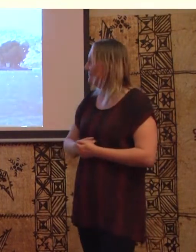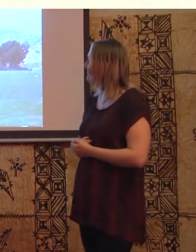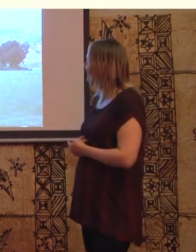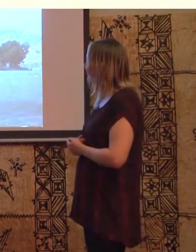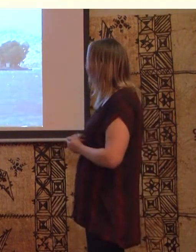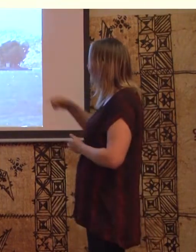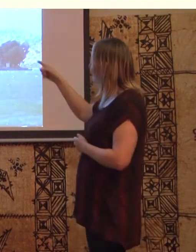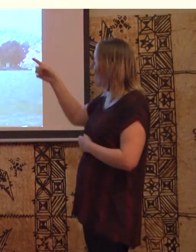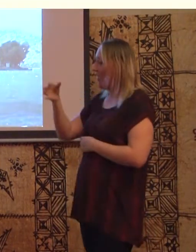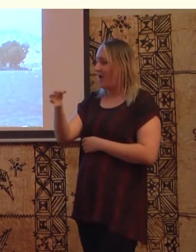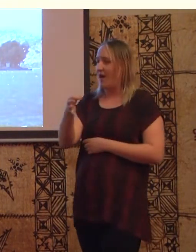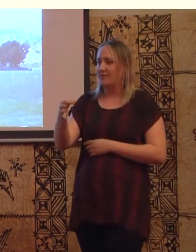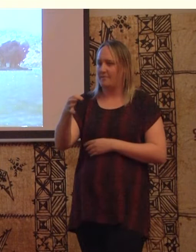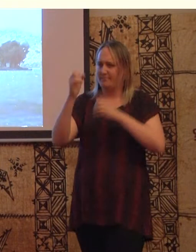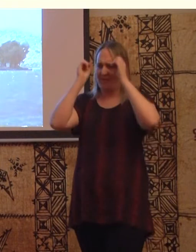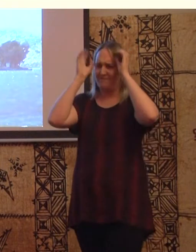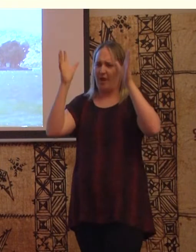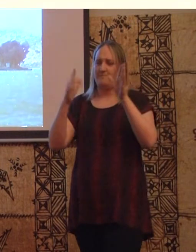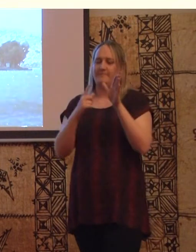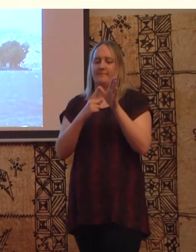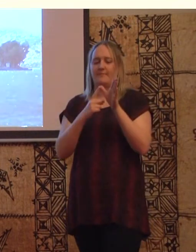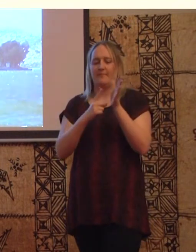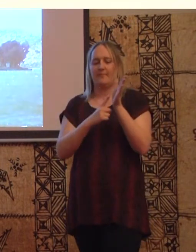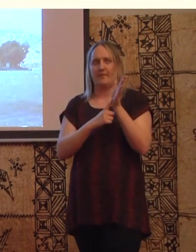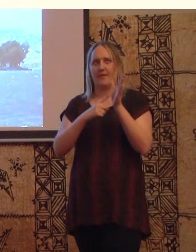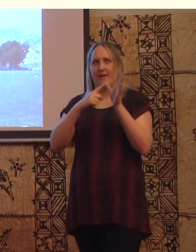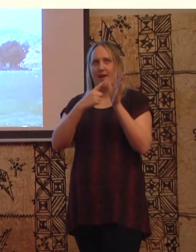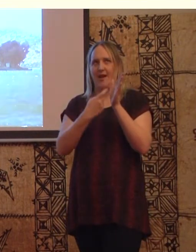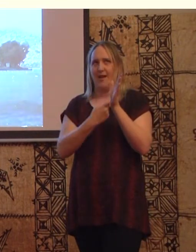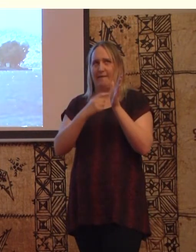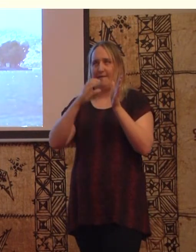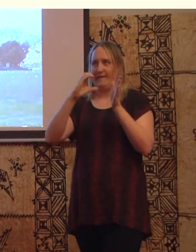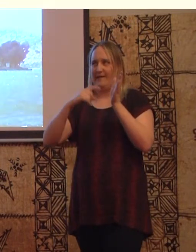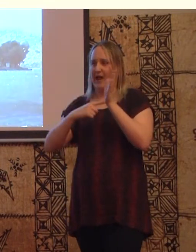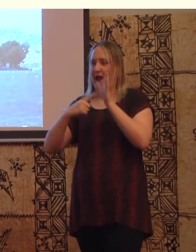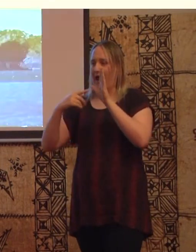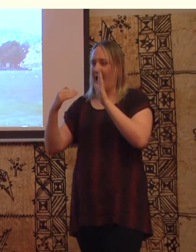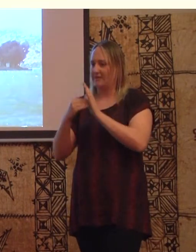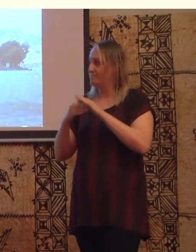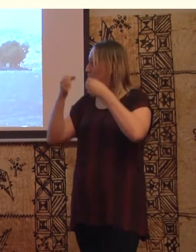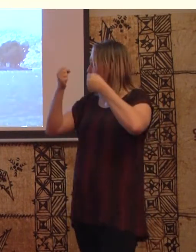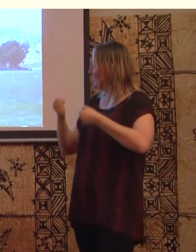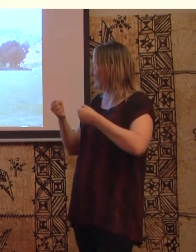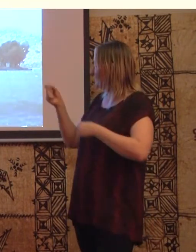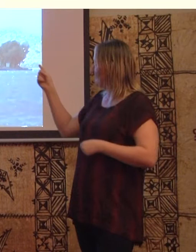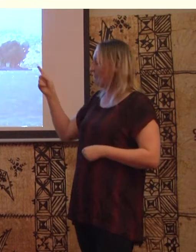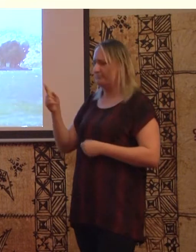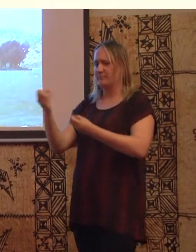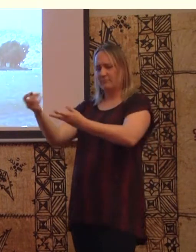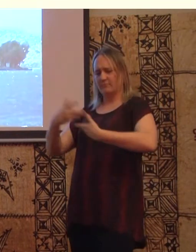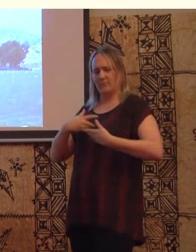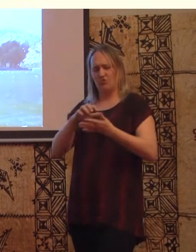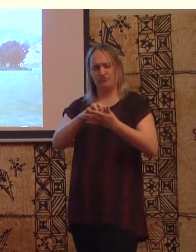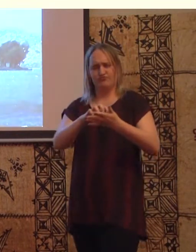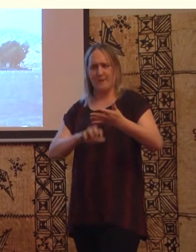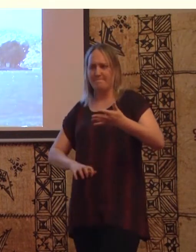me lots of stick, actually. This island, maybe you know it, very famous, called Alcatraz. It was